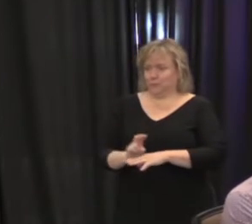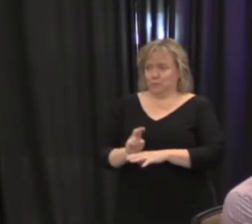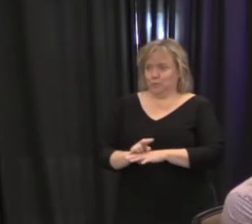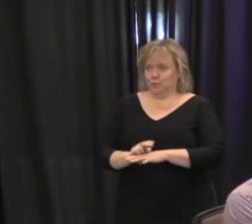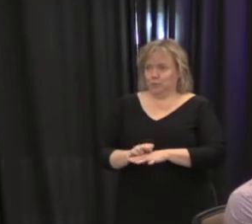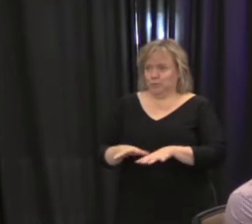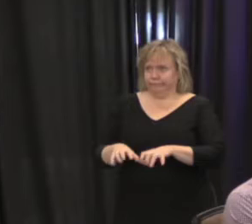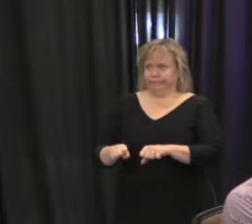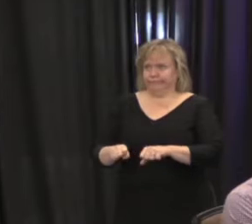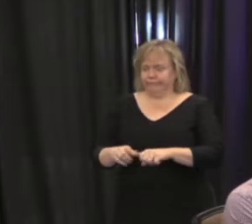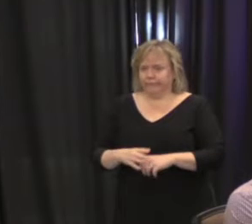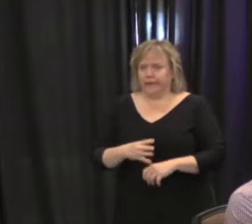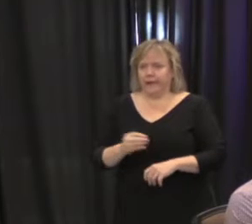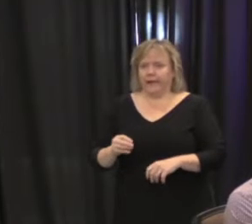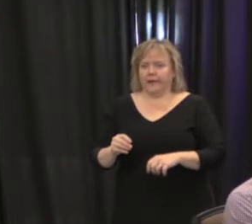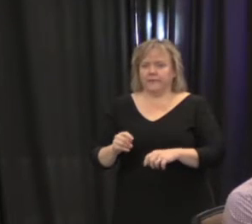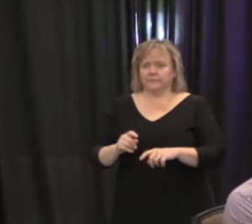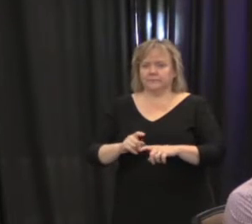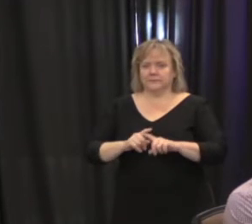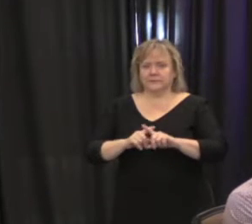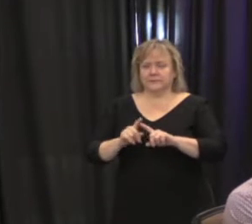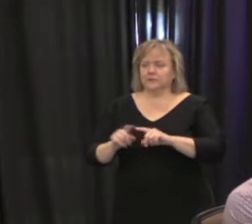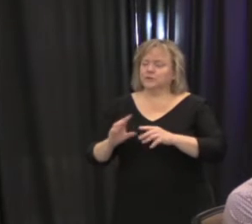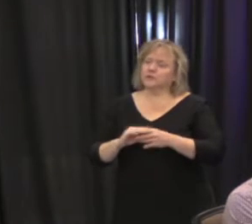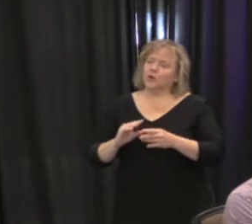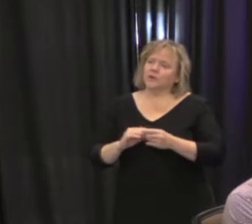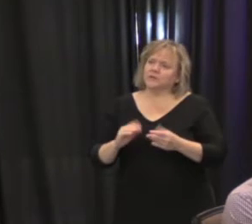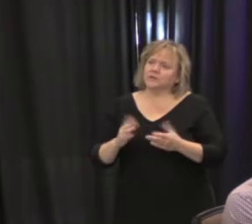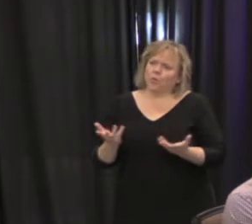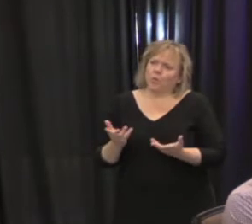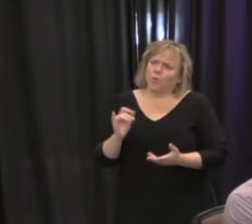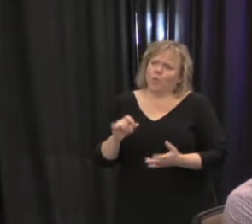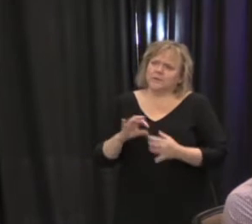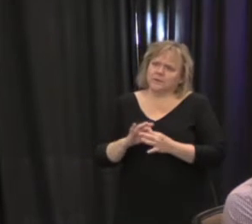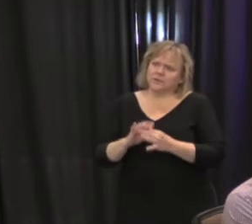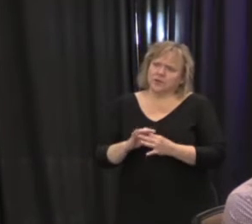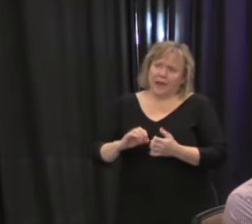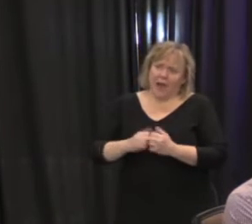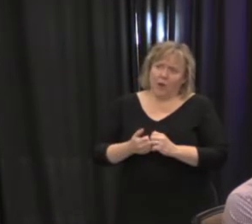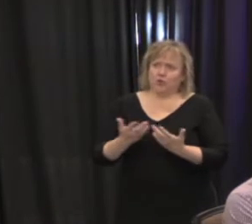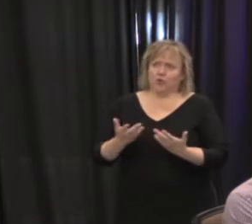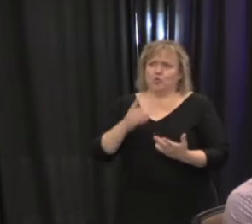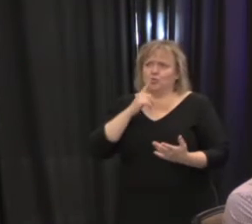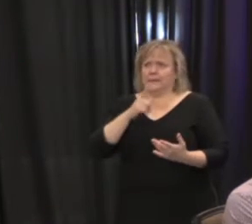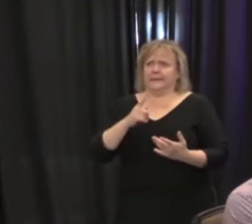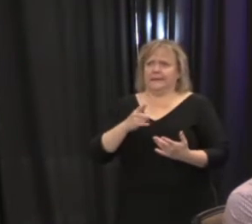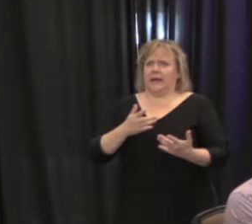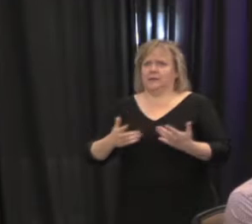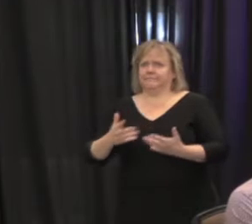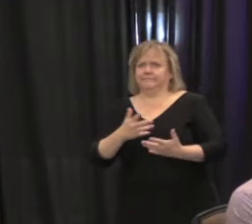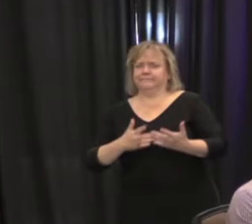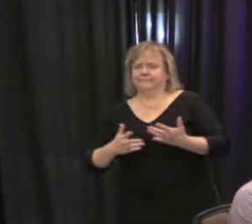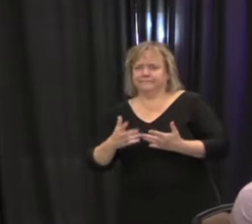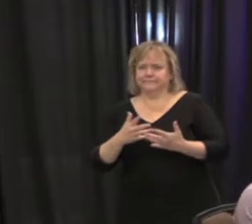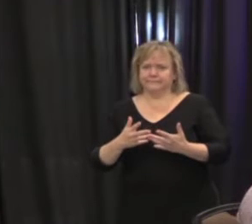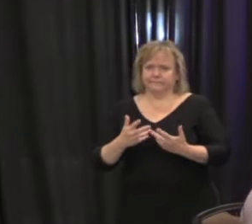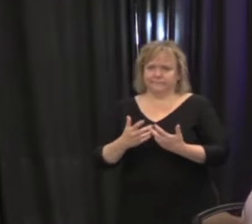and different stories. You know, what is that relationship, and how do you navigate that?